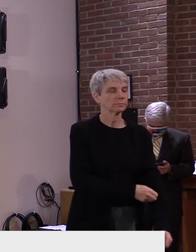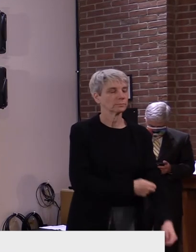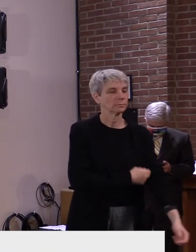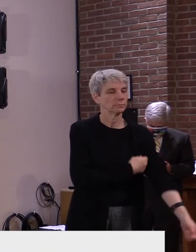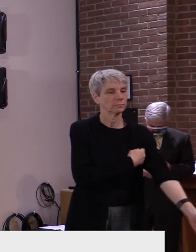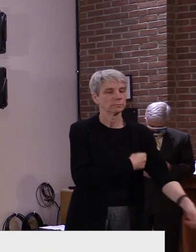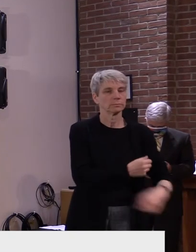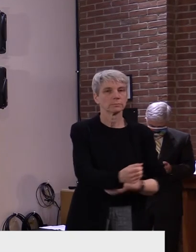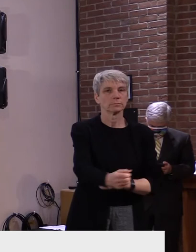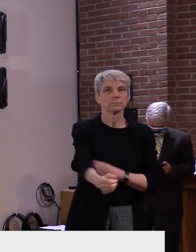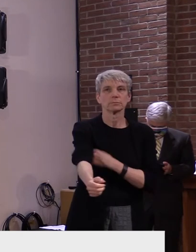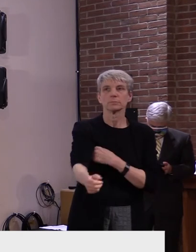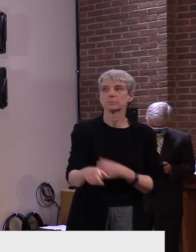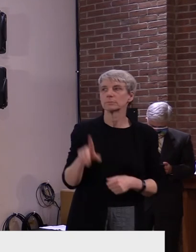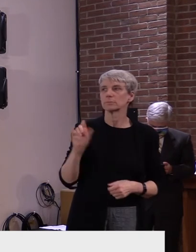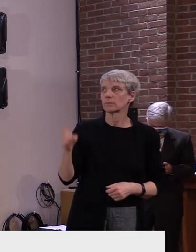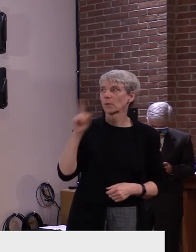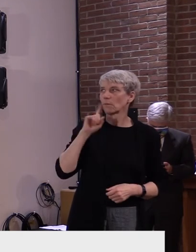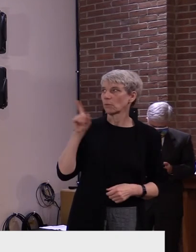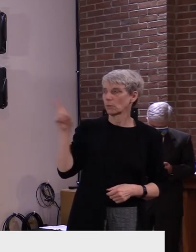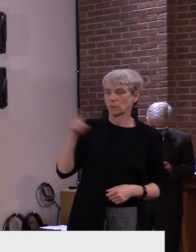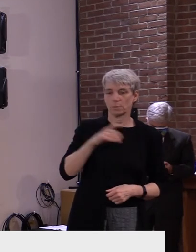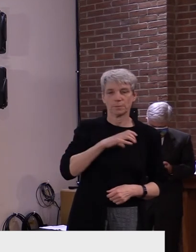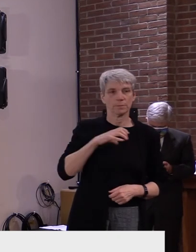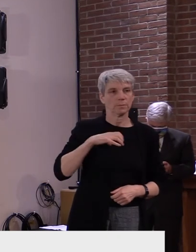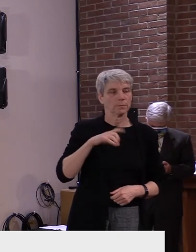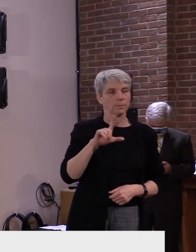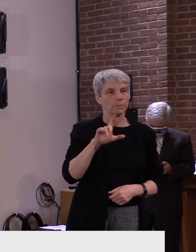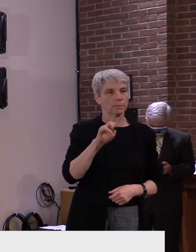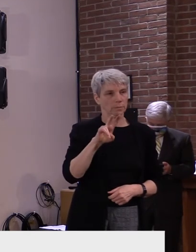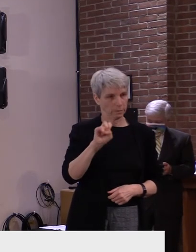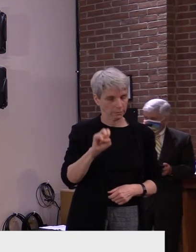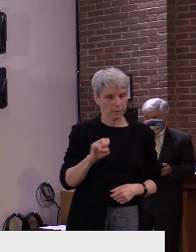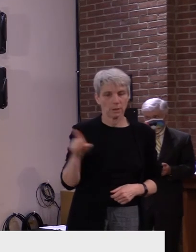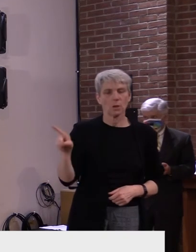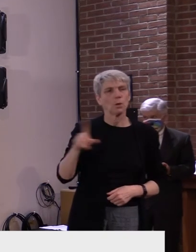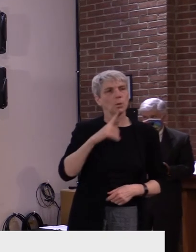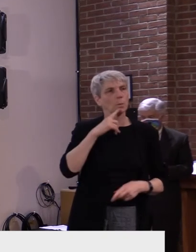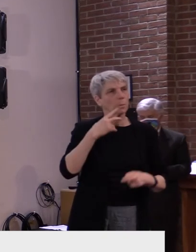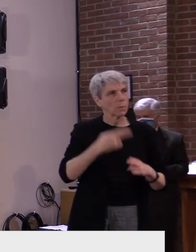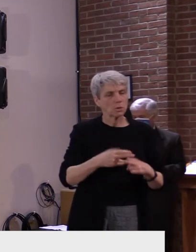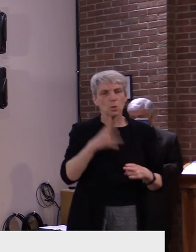commissioner levine will teachers and other school staff be required